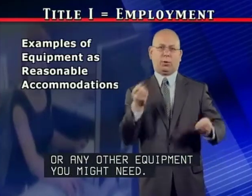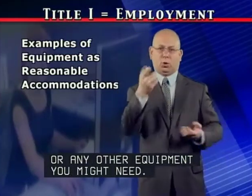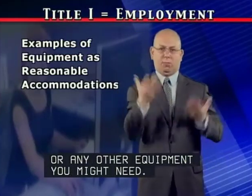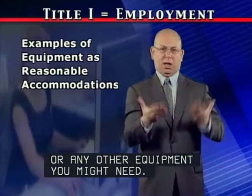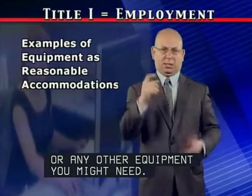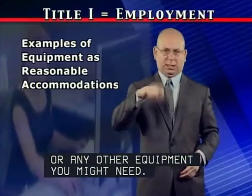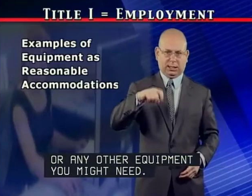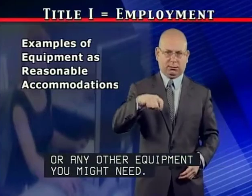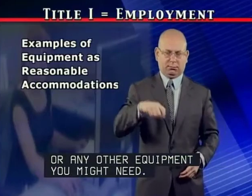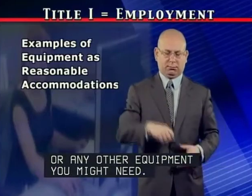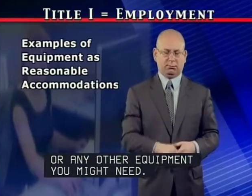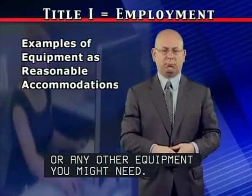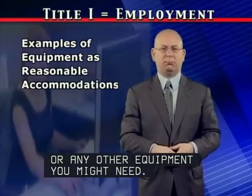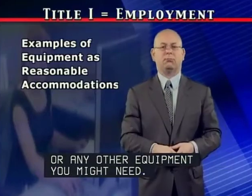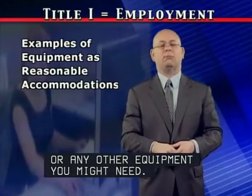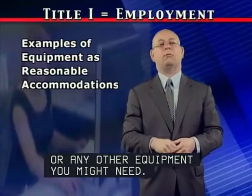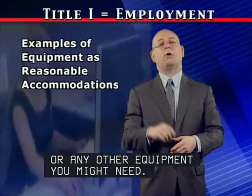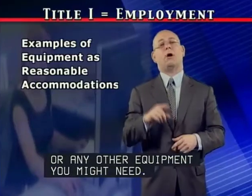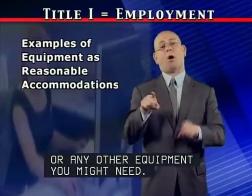or any other equipment you might need.